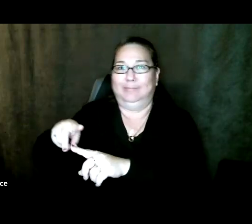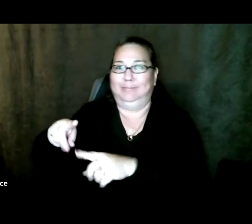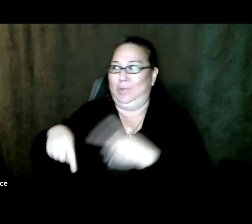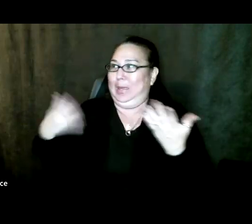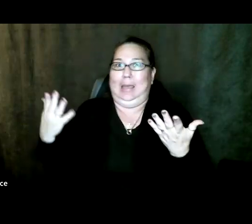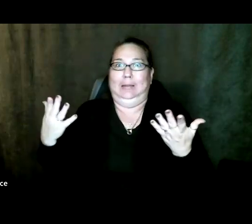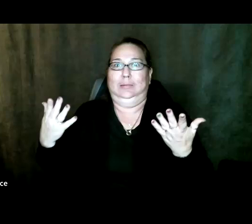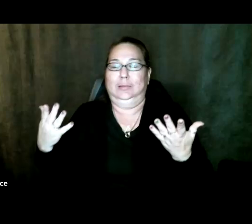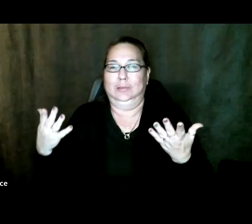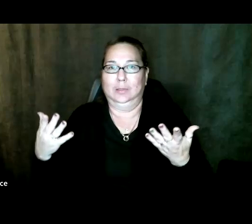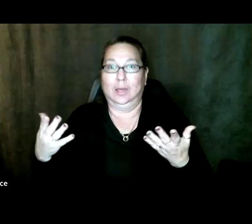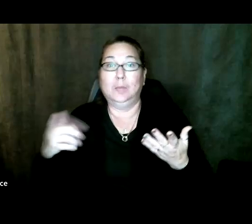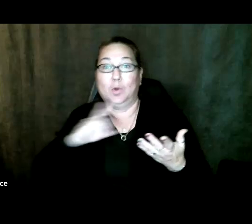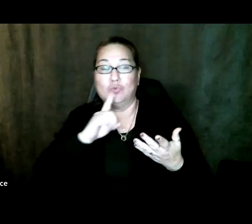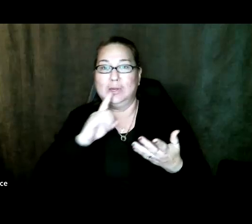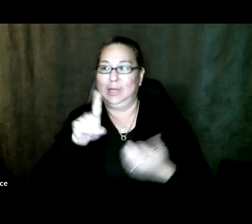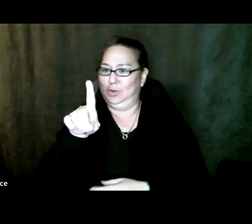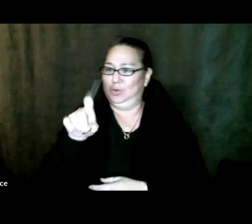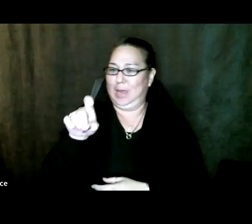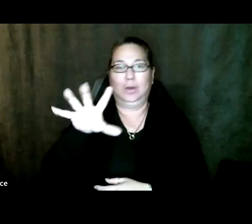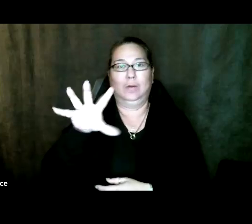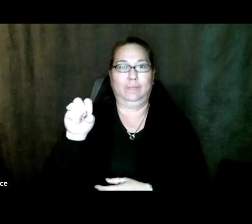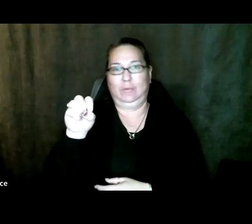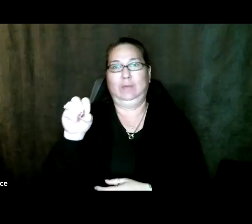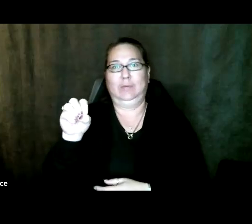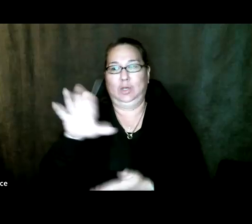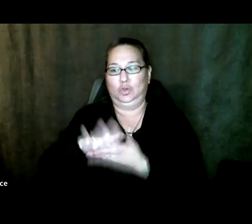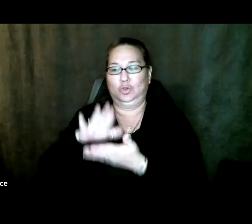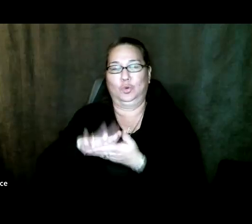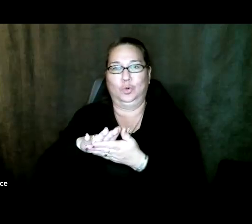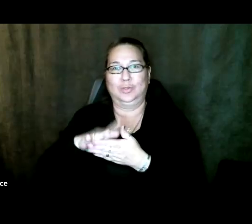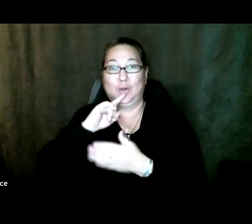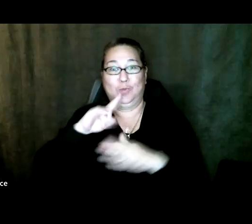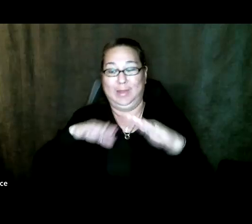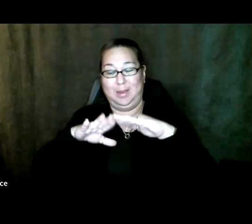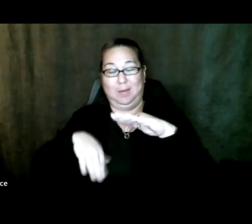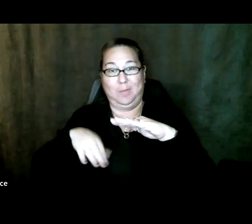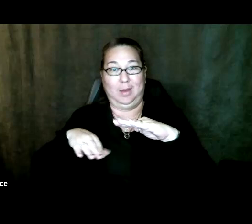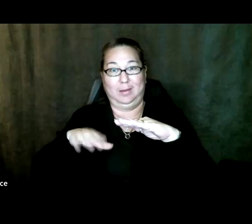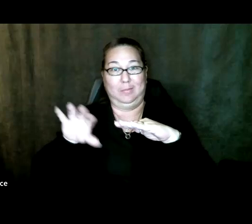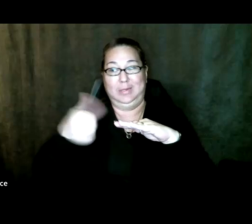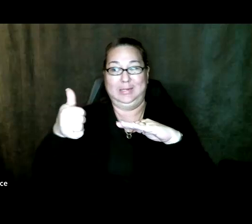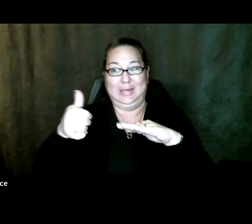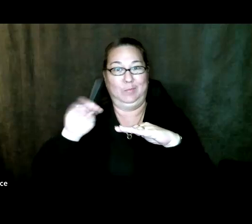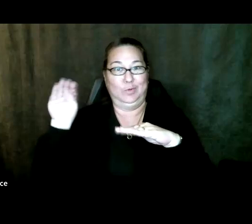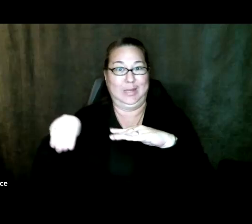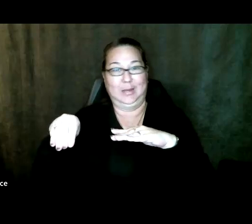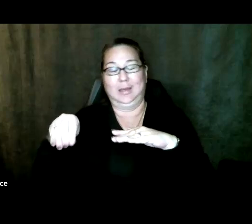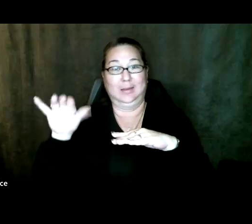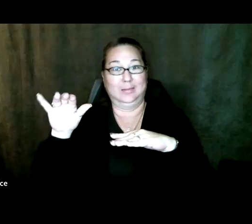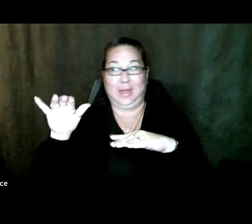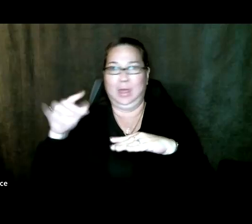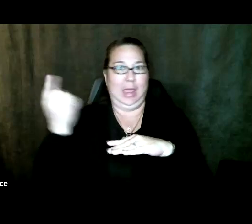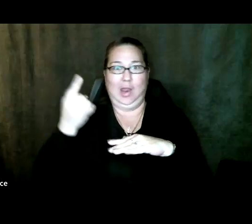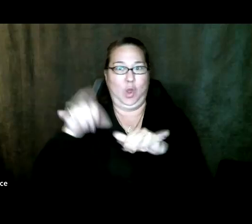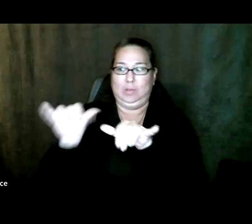there are 150 schools in the state in the bottom 10 percentiles. and there always will be. That's how it's made. Right.